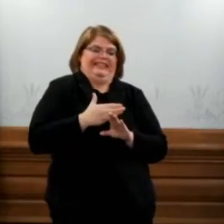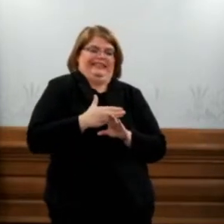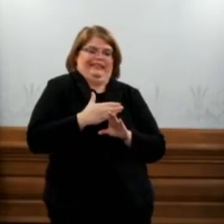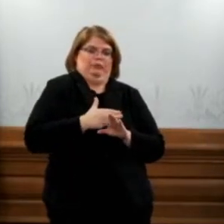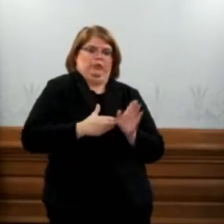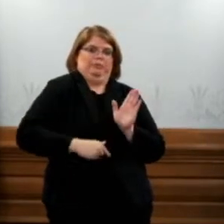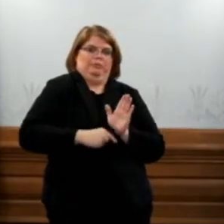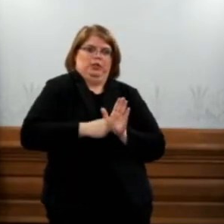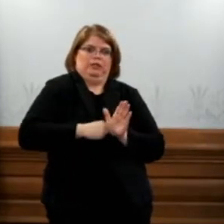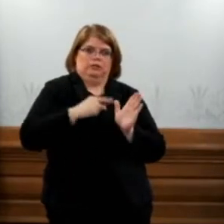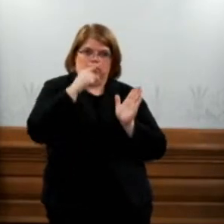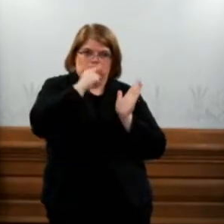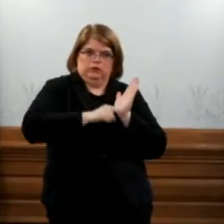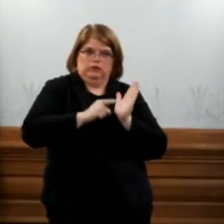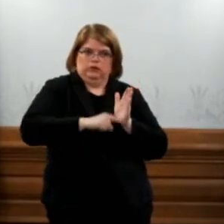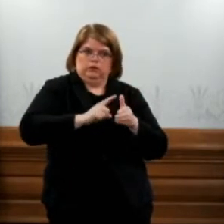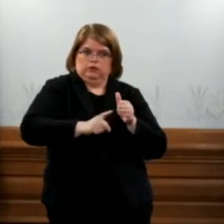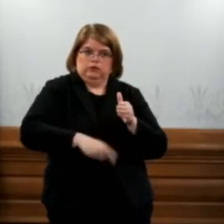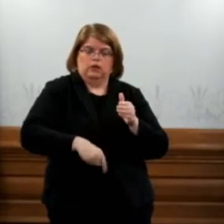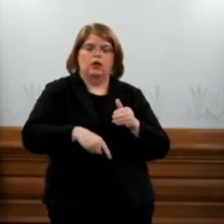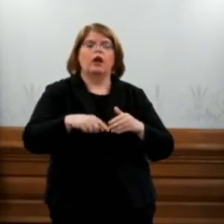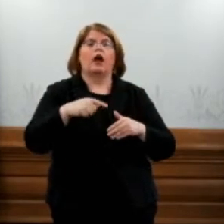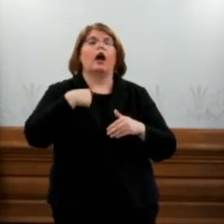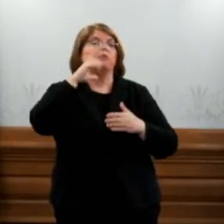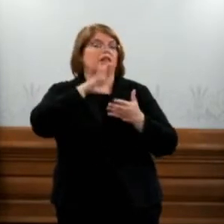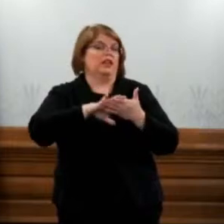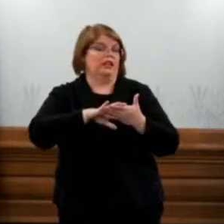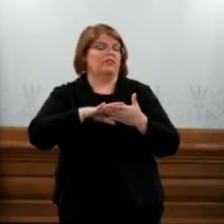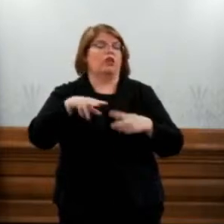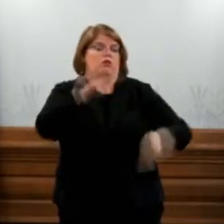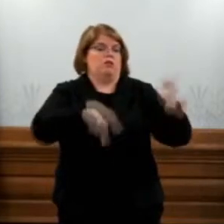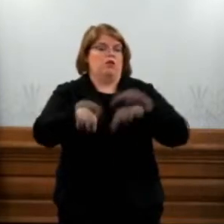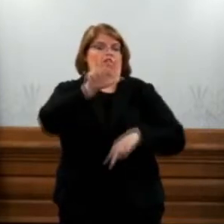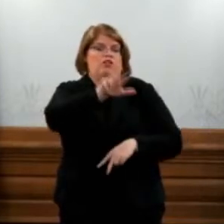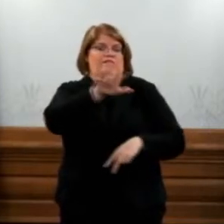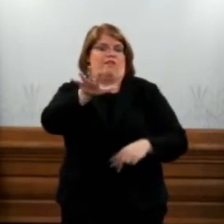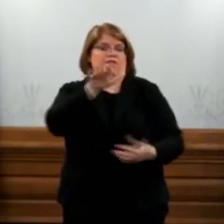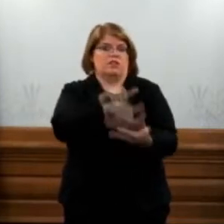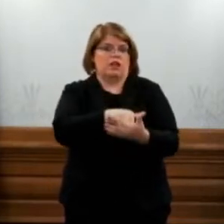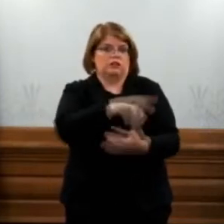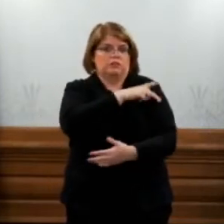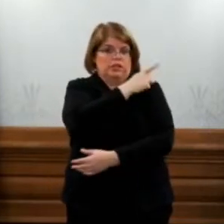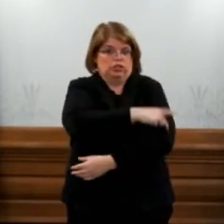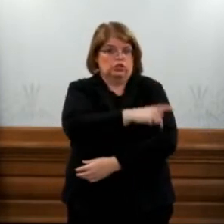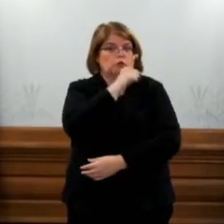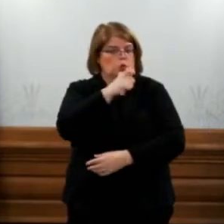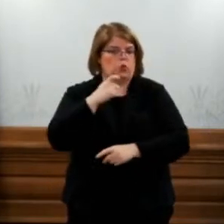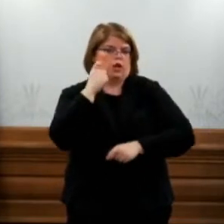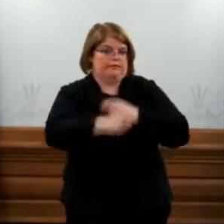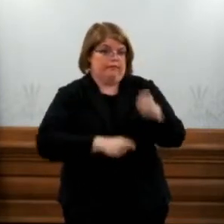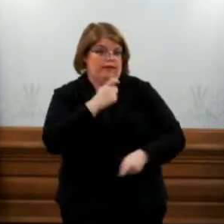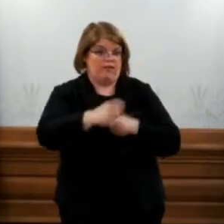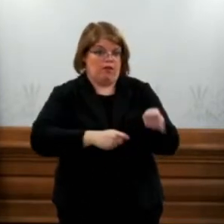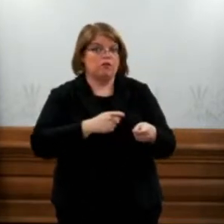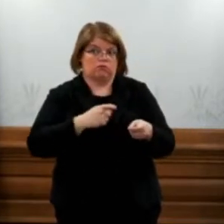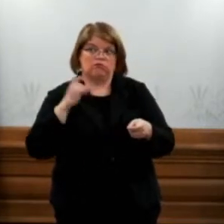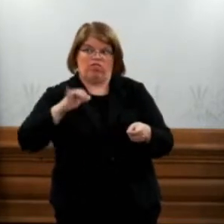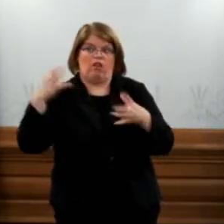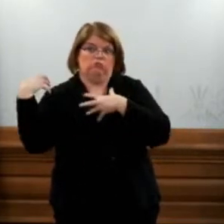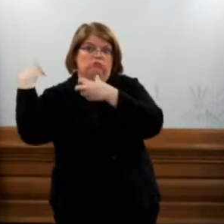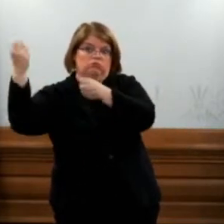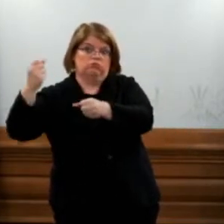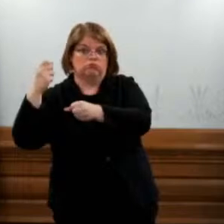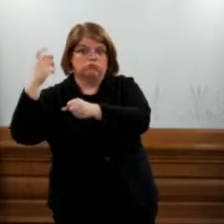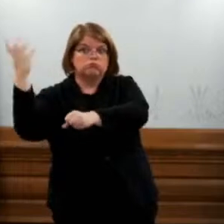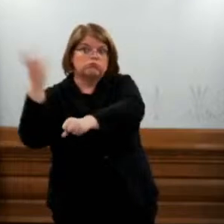looked at 35,000 patients that were given convalescent plasma under this program. Again, the University